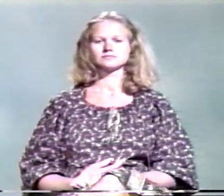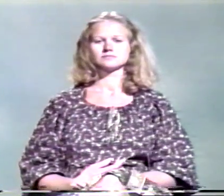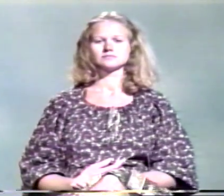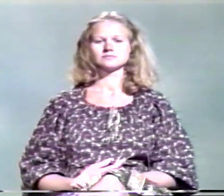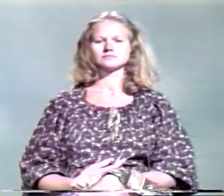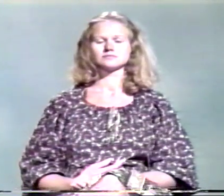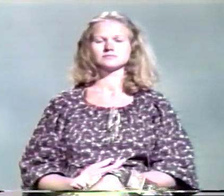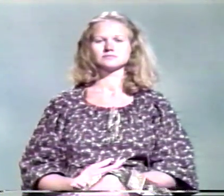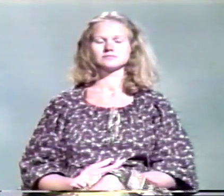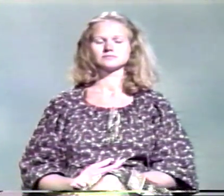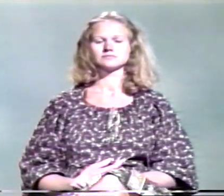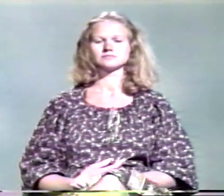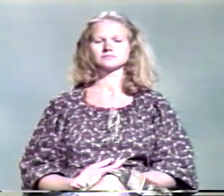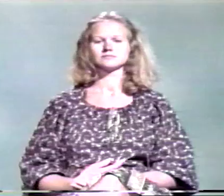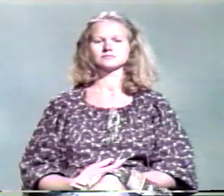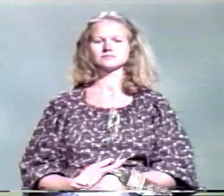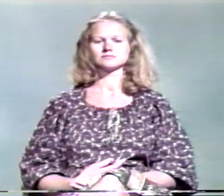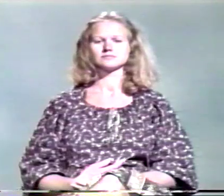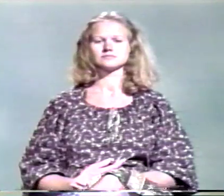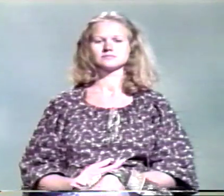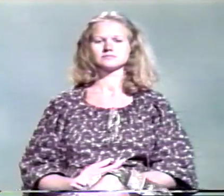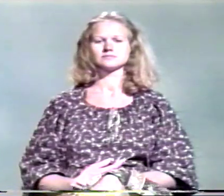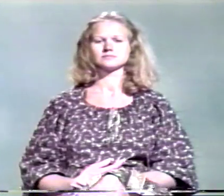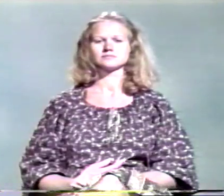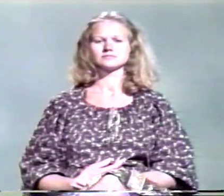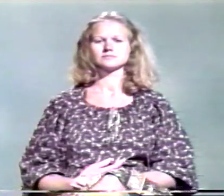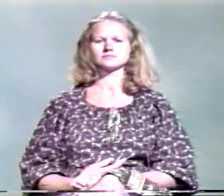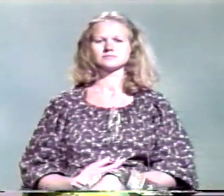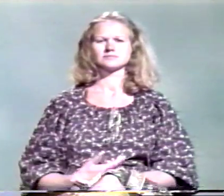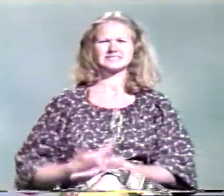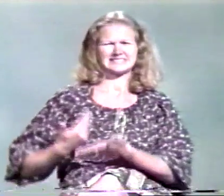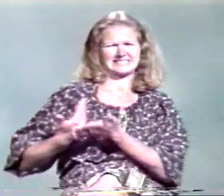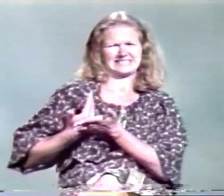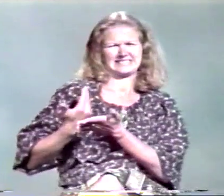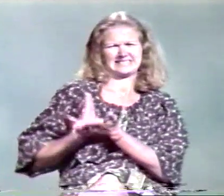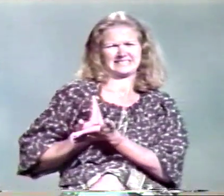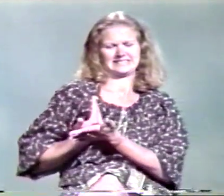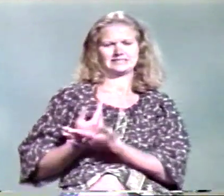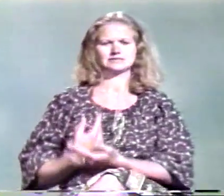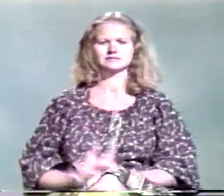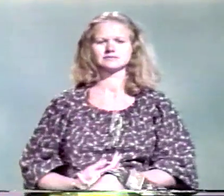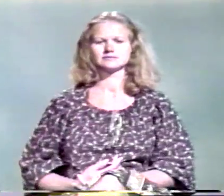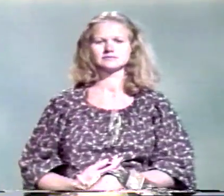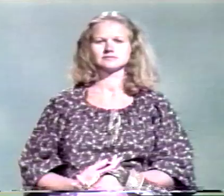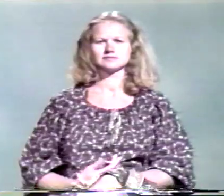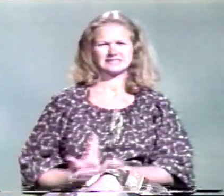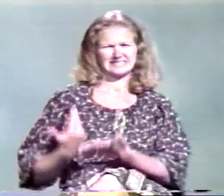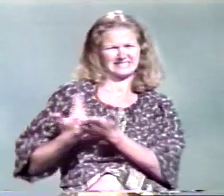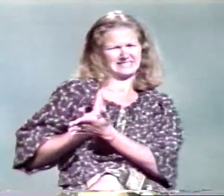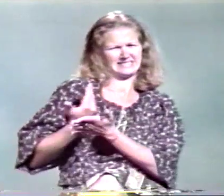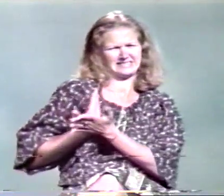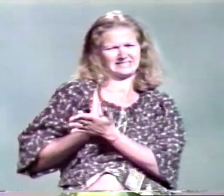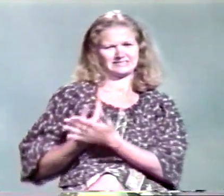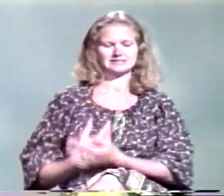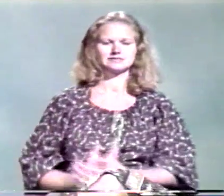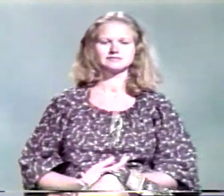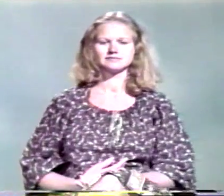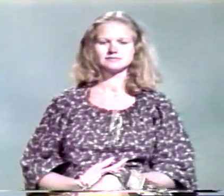This form of the sign with the proper facial expression means brand new. Brand new.